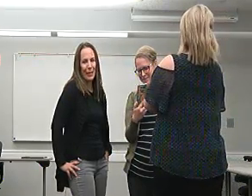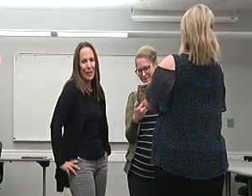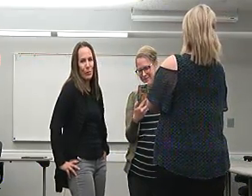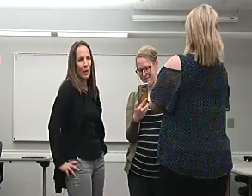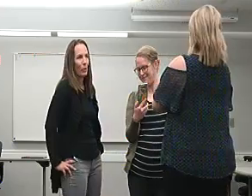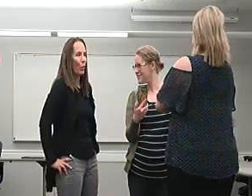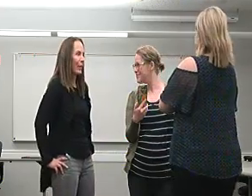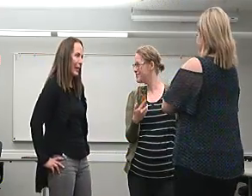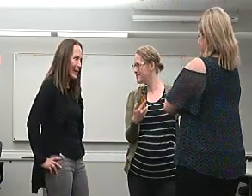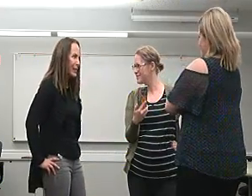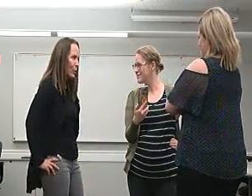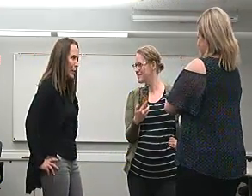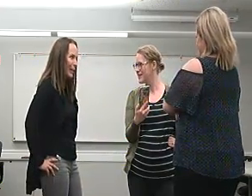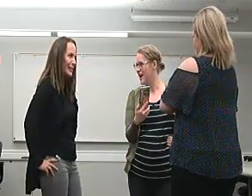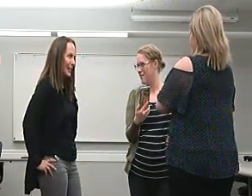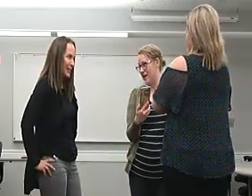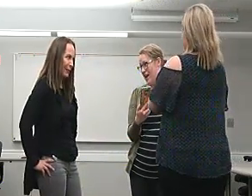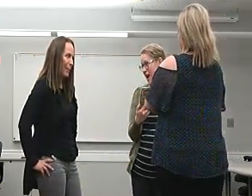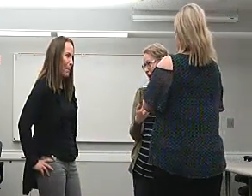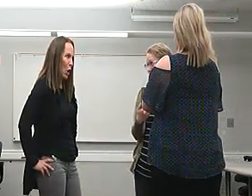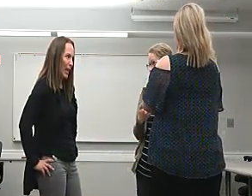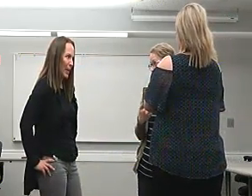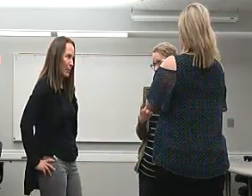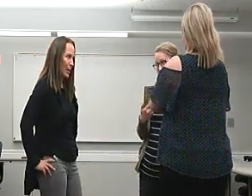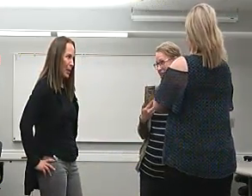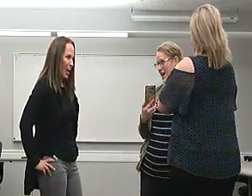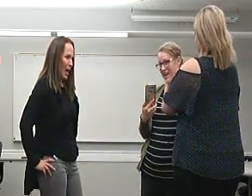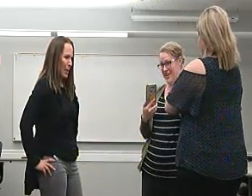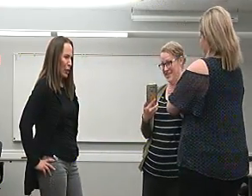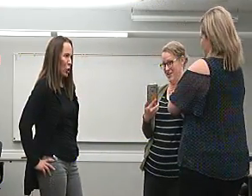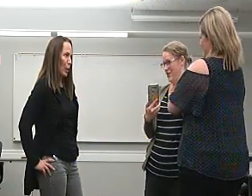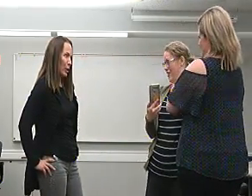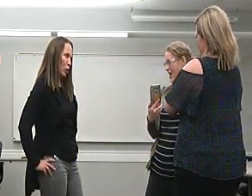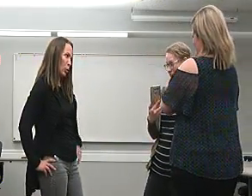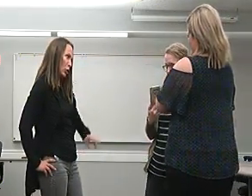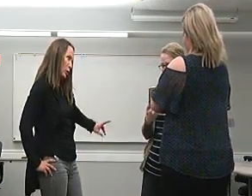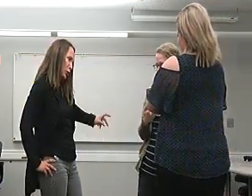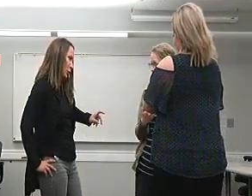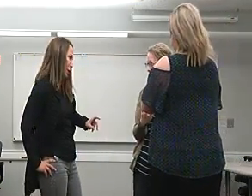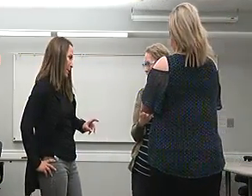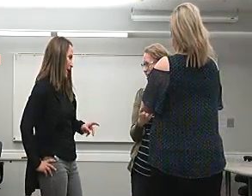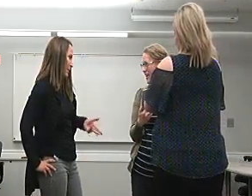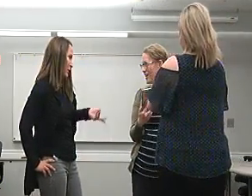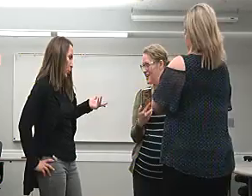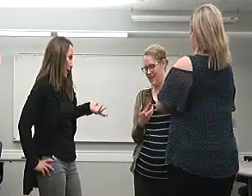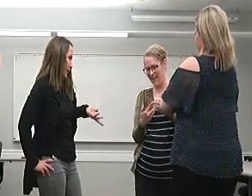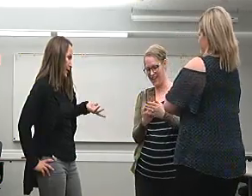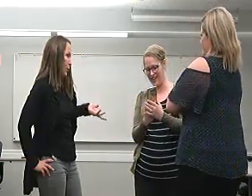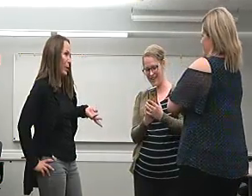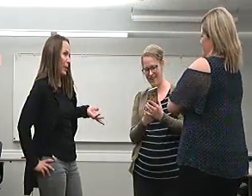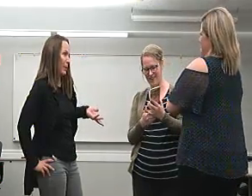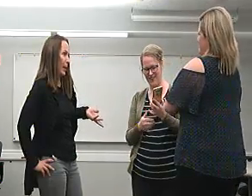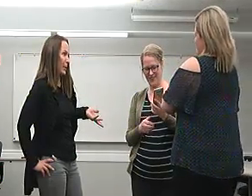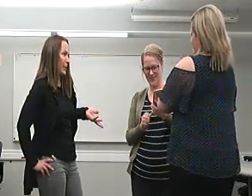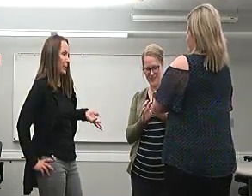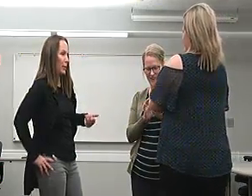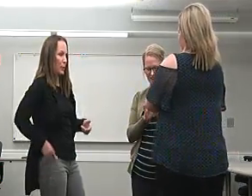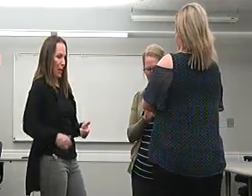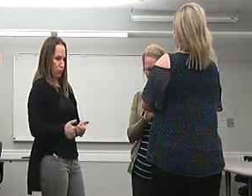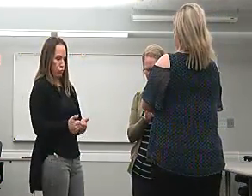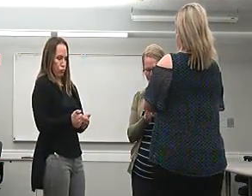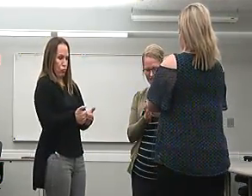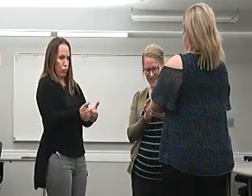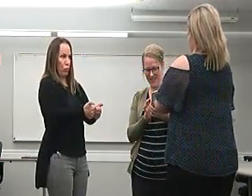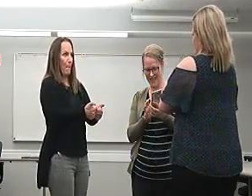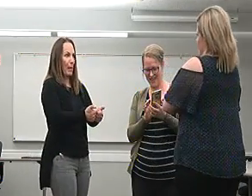She's have still to this day won't give my mom. I'm like, do surgery on a face, and the person what the tech is, Leah was like, That's